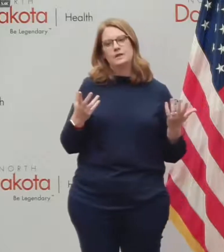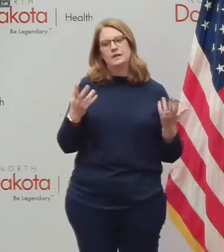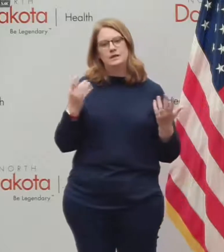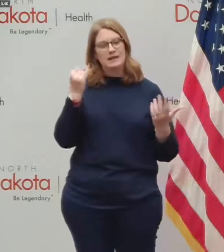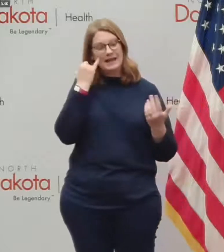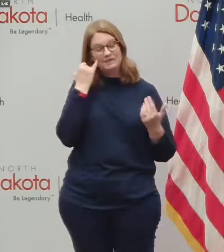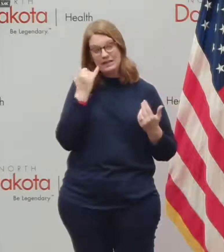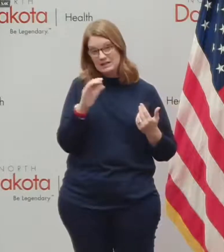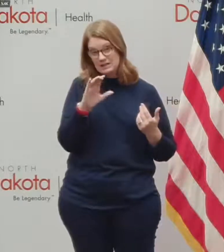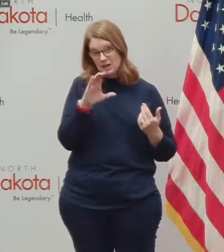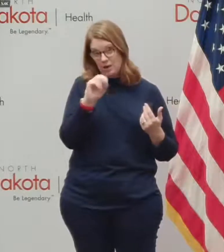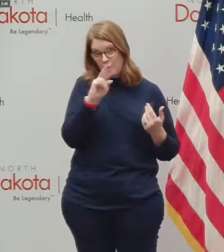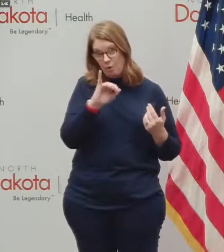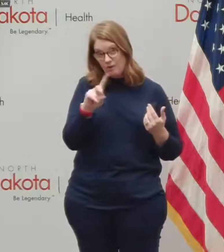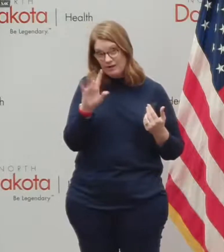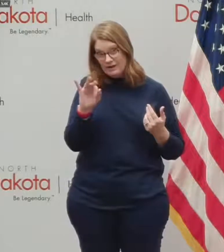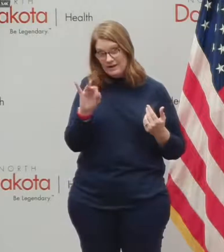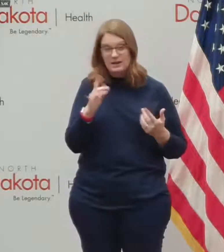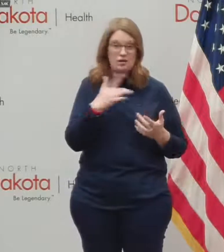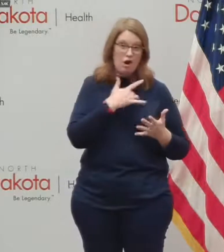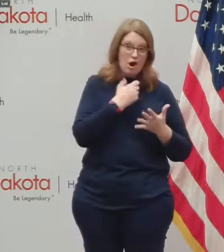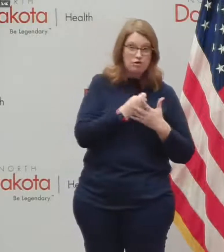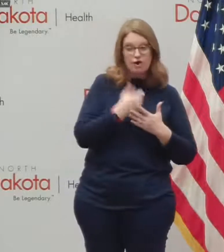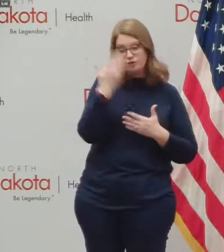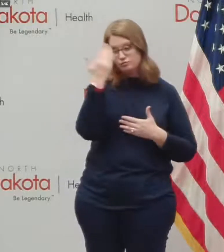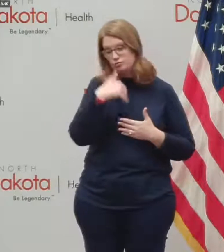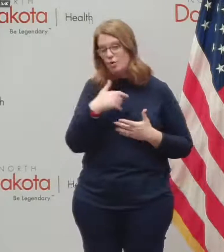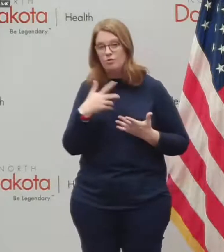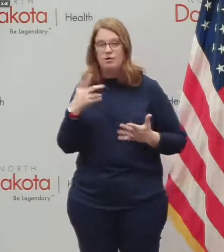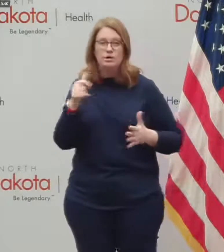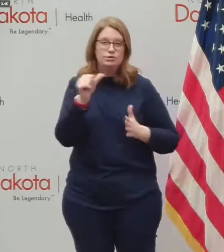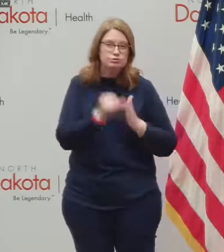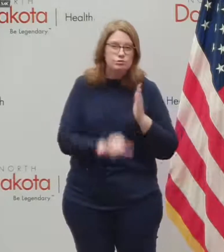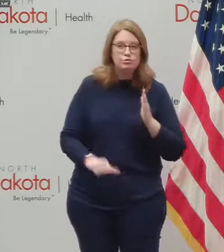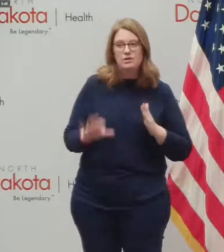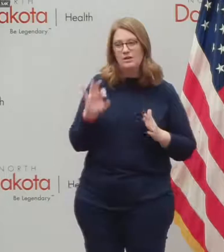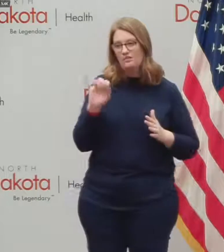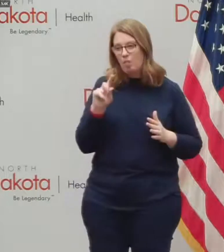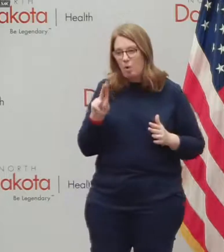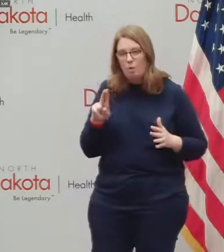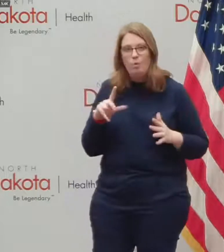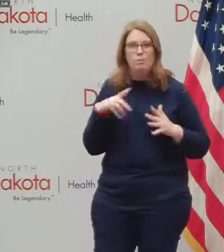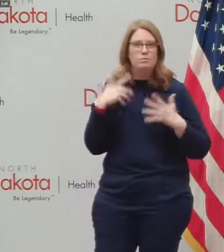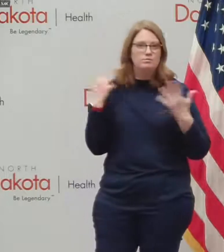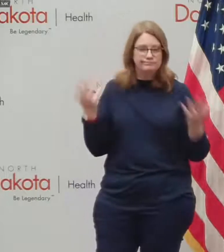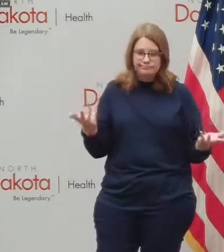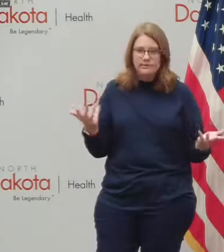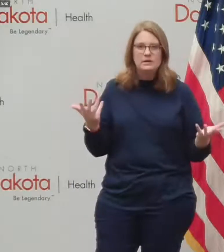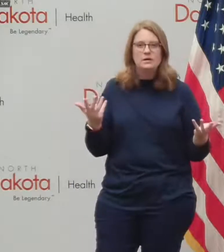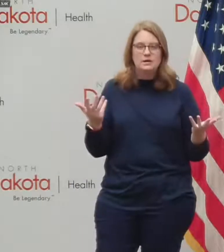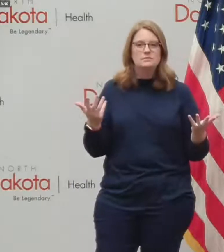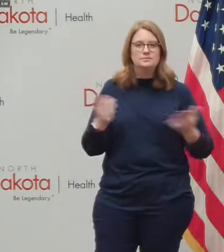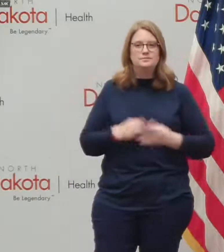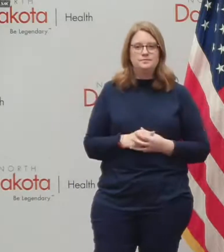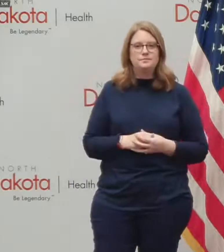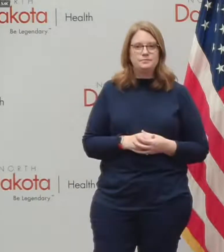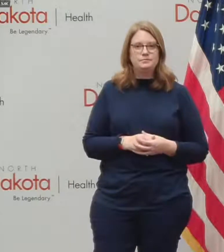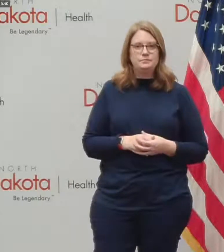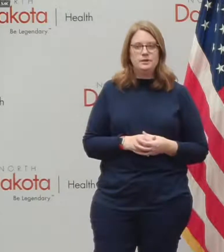it's a COVID-19, a heart attack, stroke, surgery, the flu, or other illness or condition,